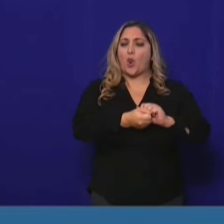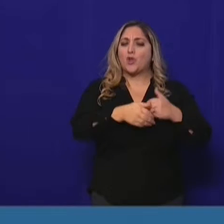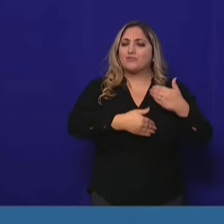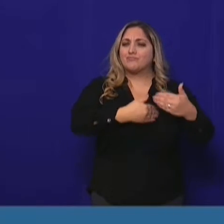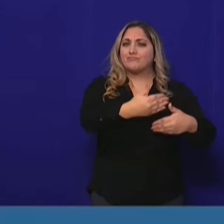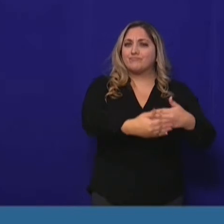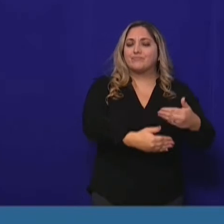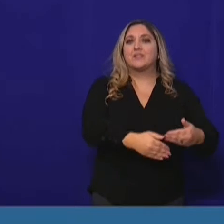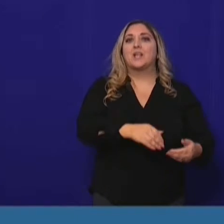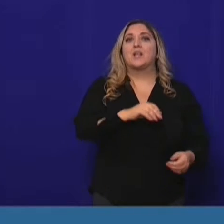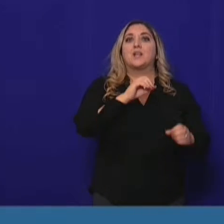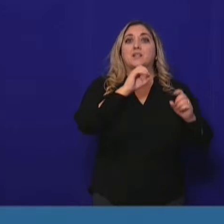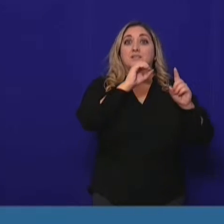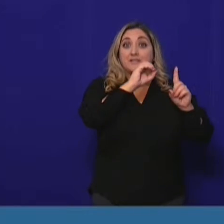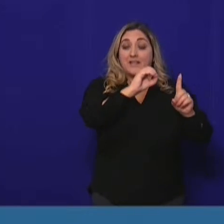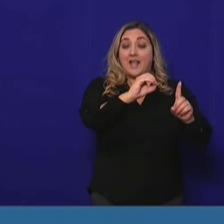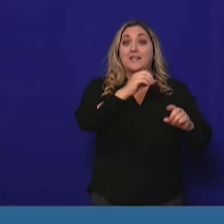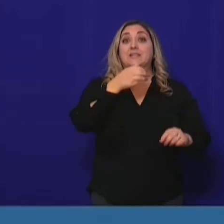każijiet issa huwa ta'